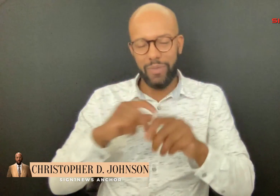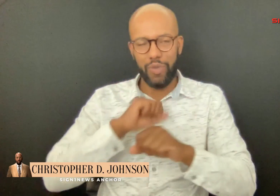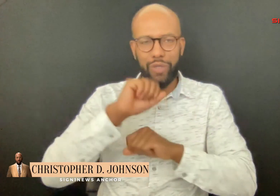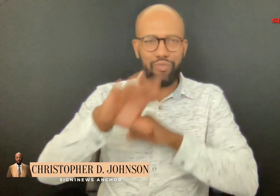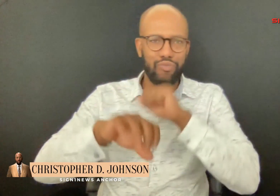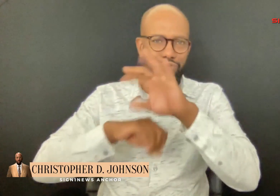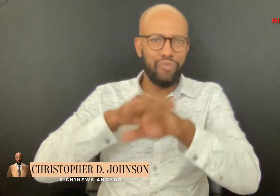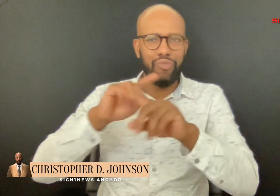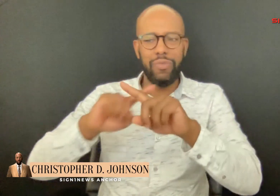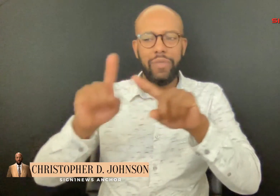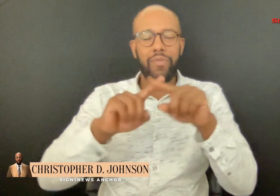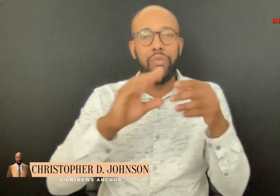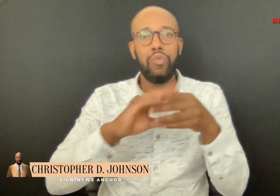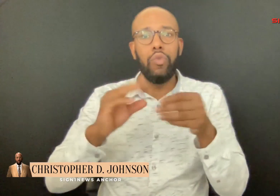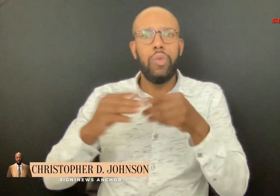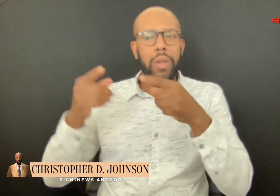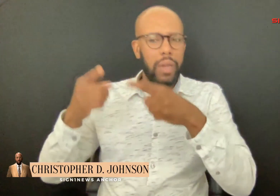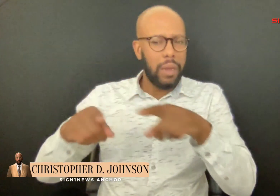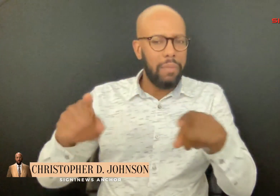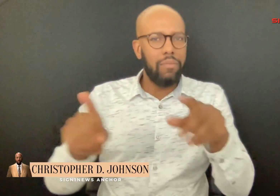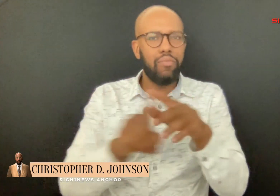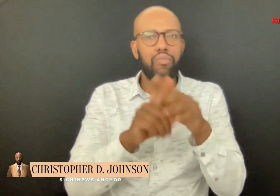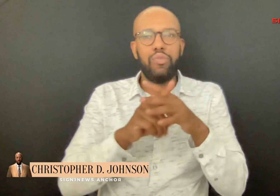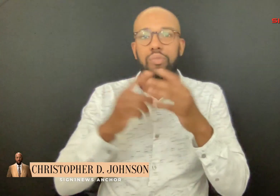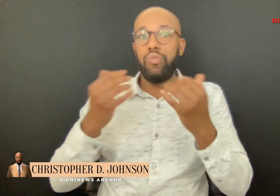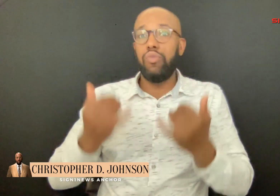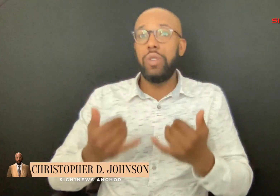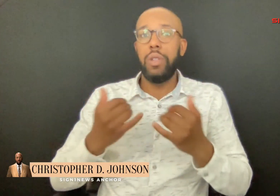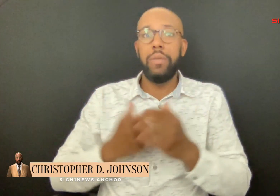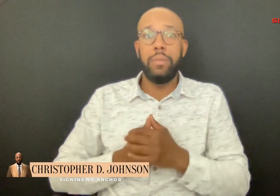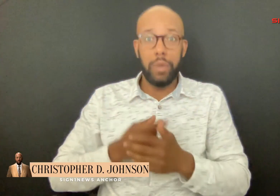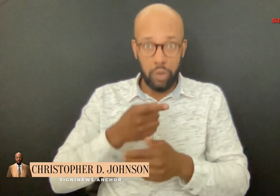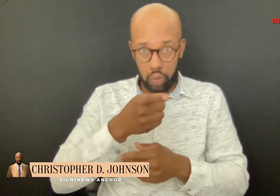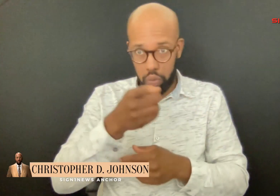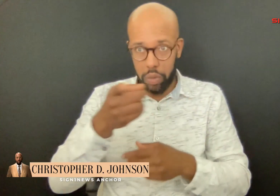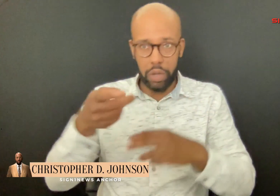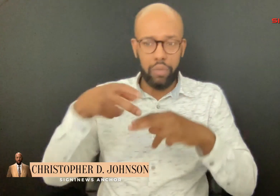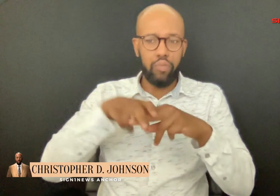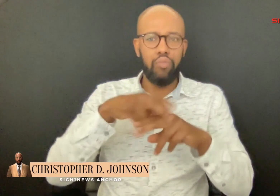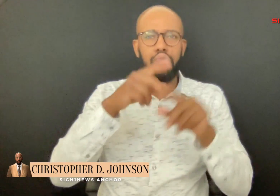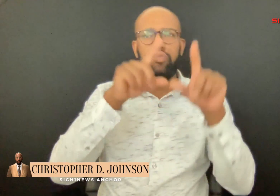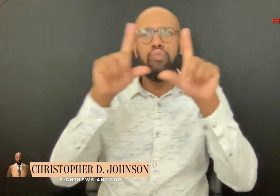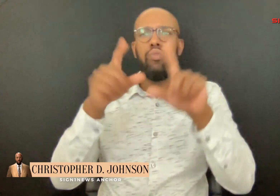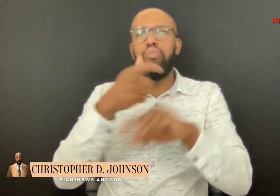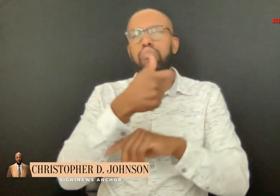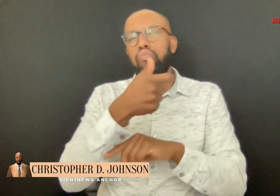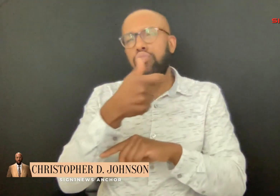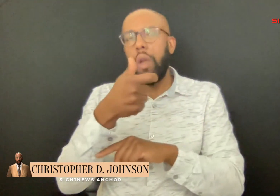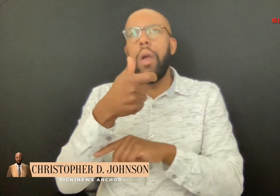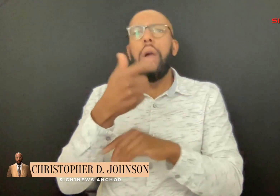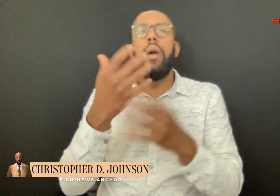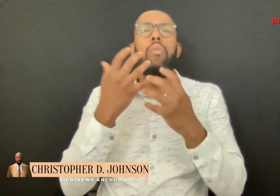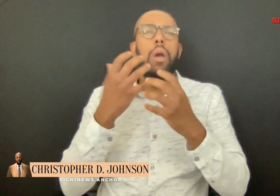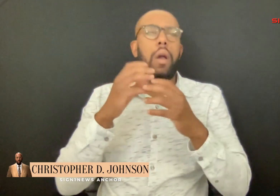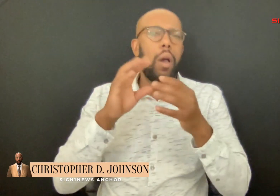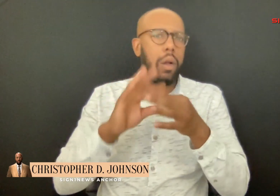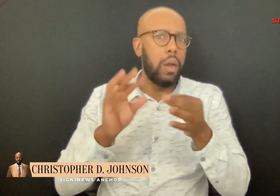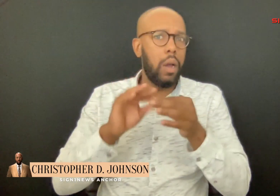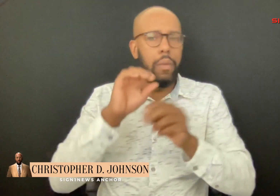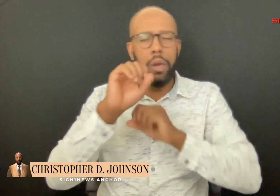here's a quick look at the top trending stories making headlines today if you post an interesting comment about this update we may